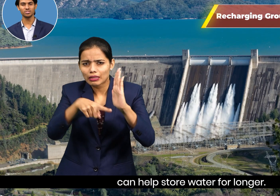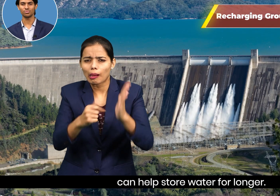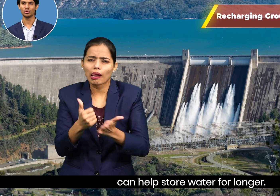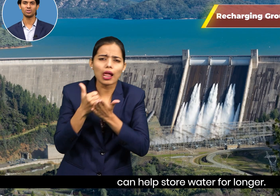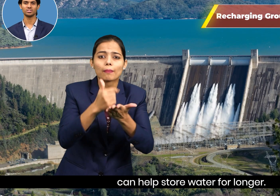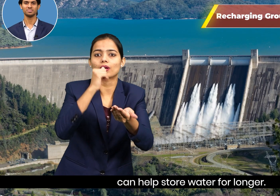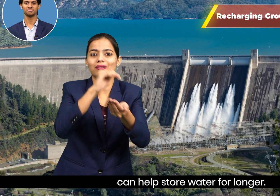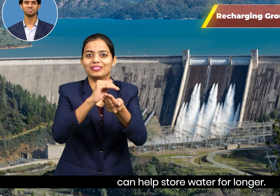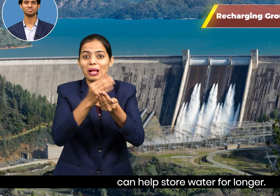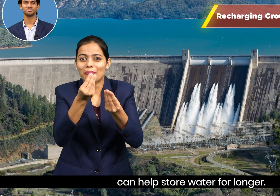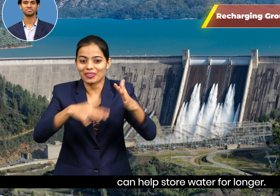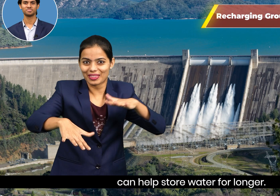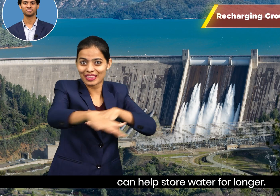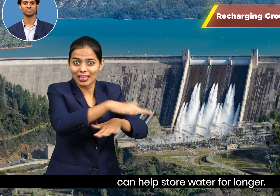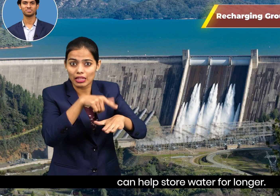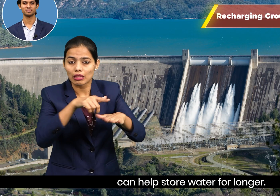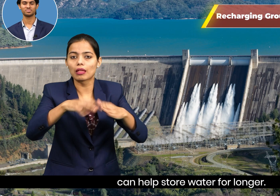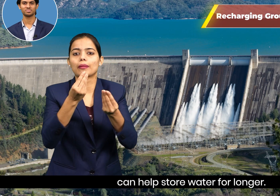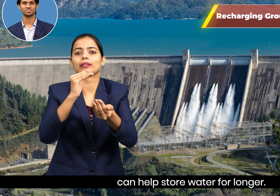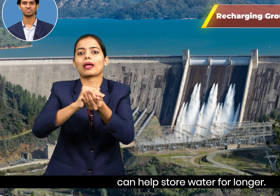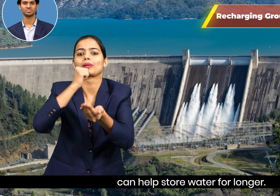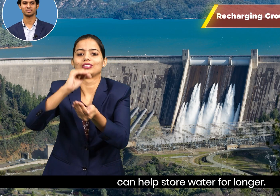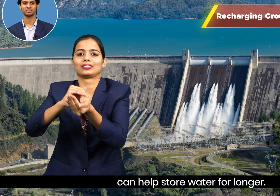water for longer.